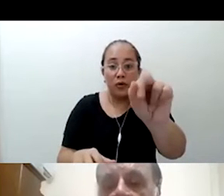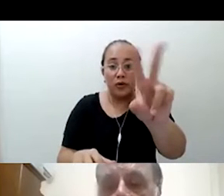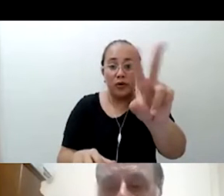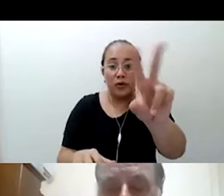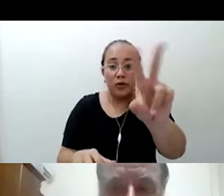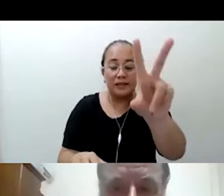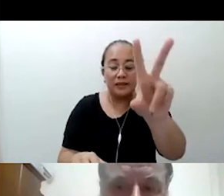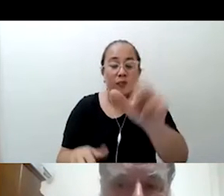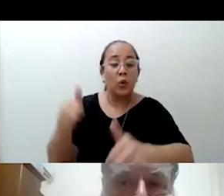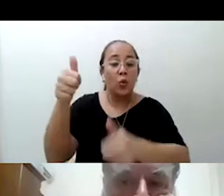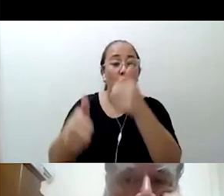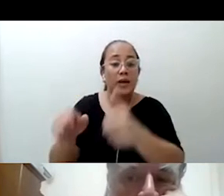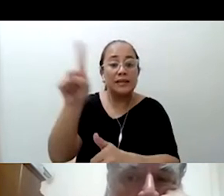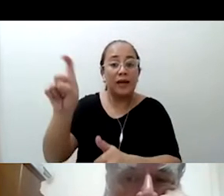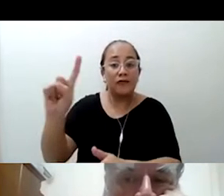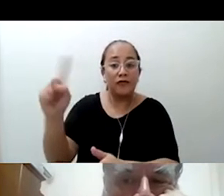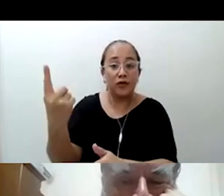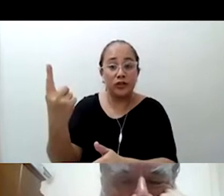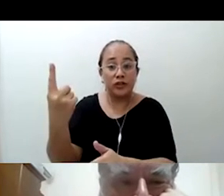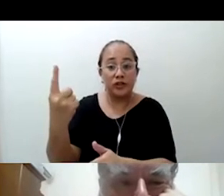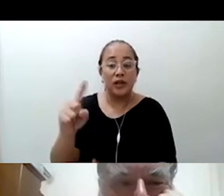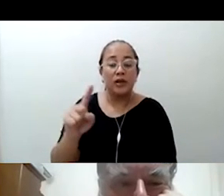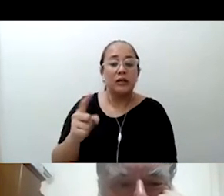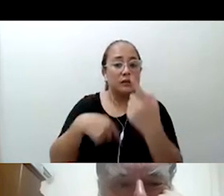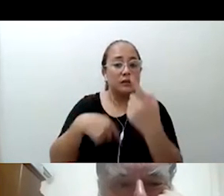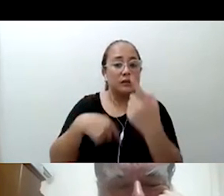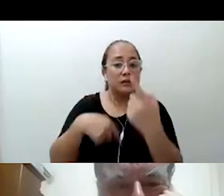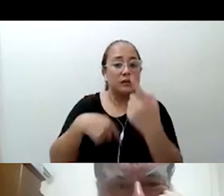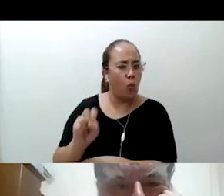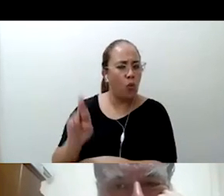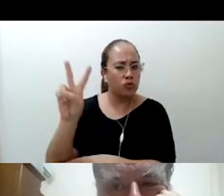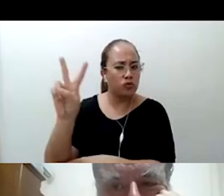first? Sign 1 or sign 2?